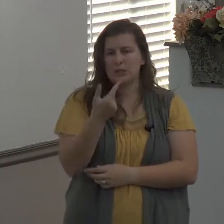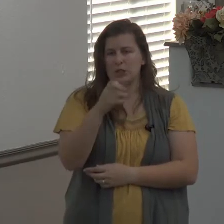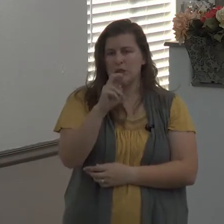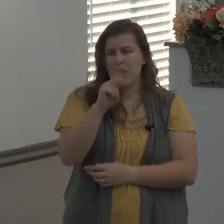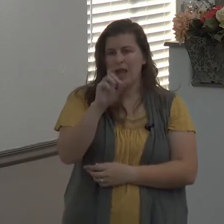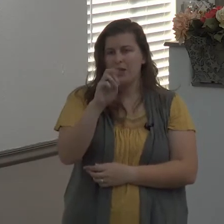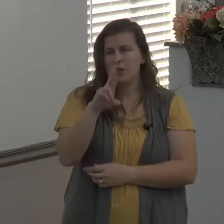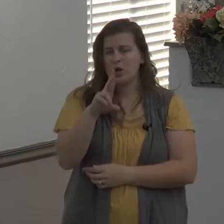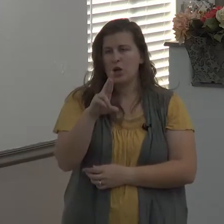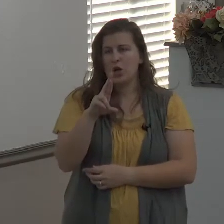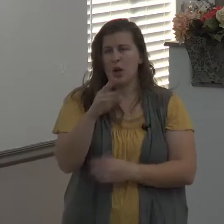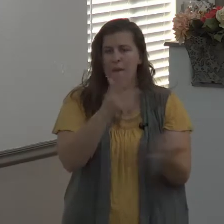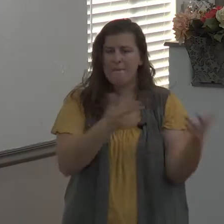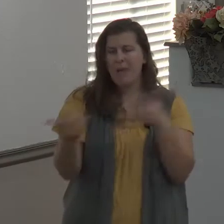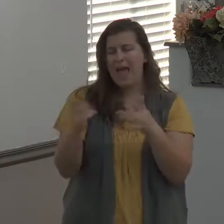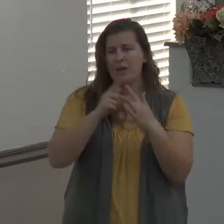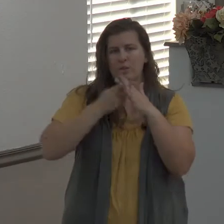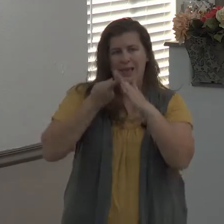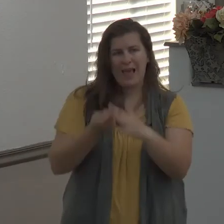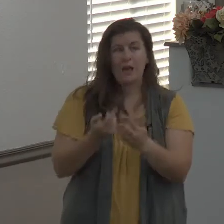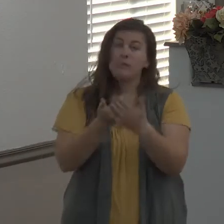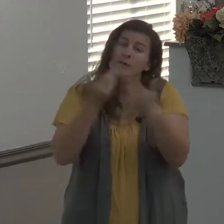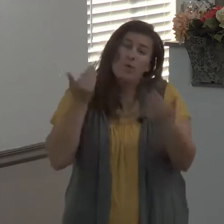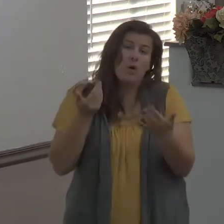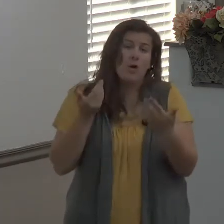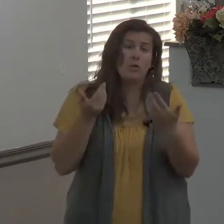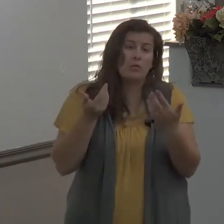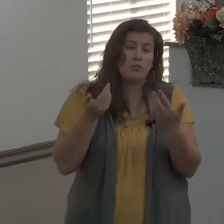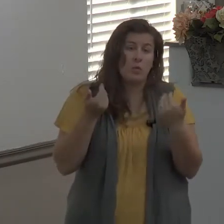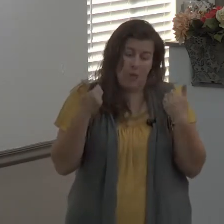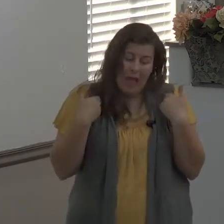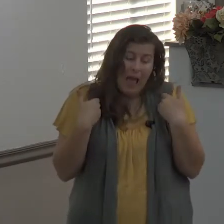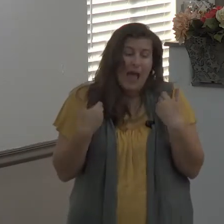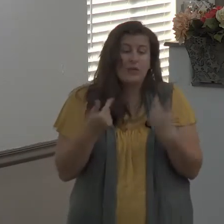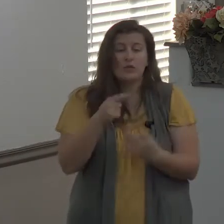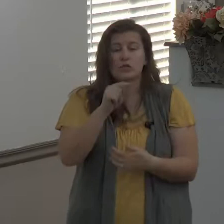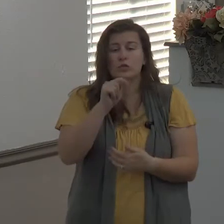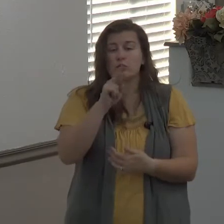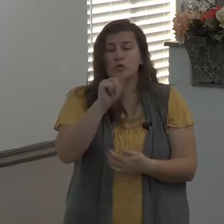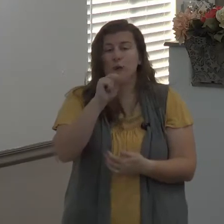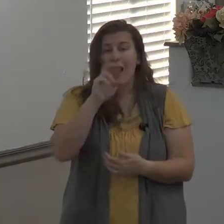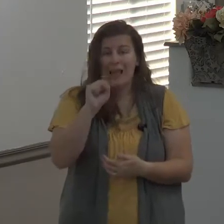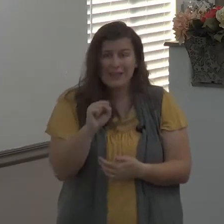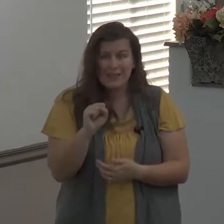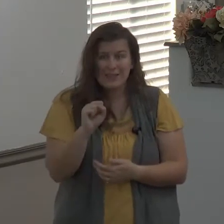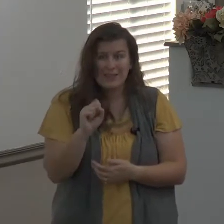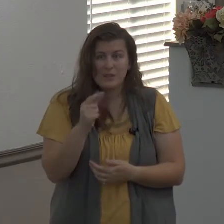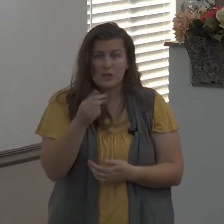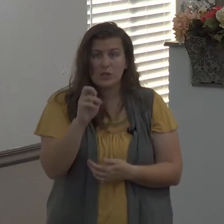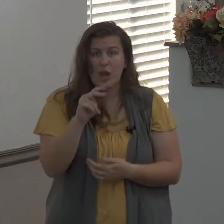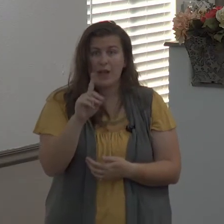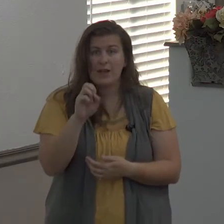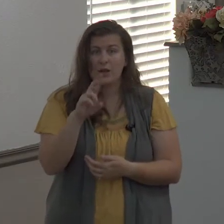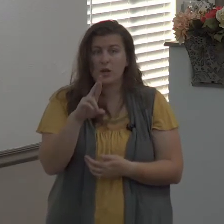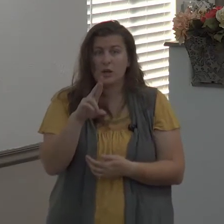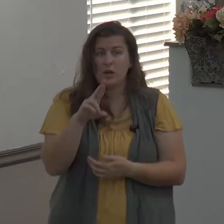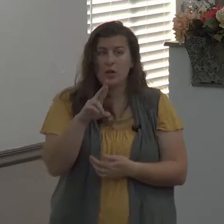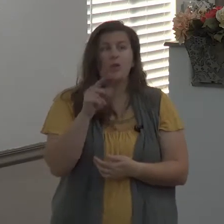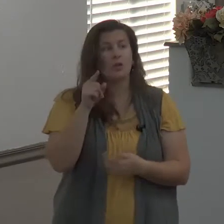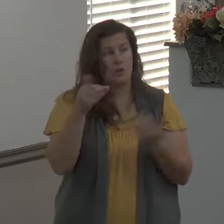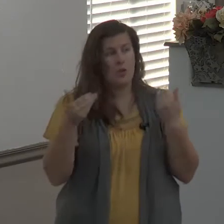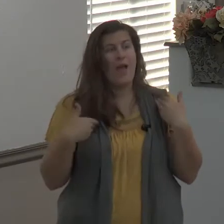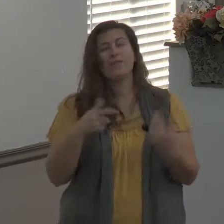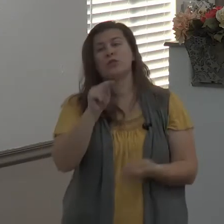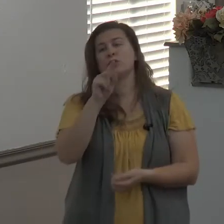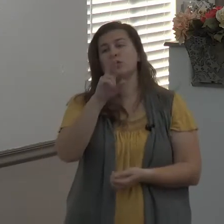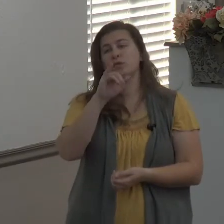this transgender battle in America really began. Prior to that, there were transgender